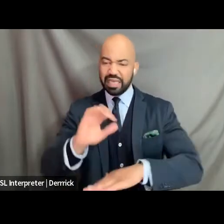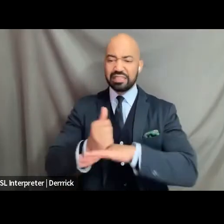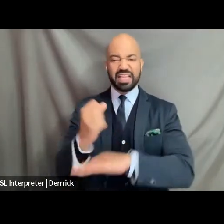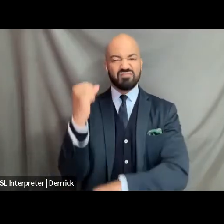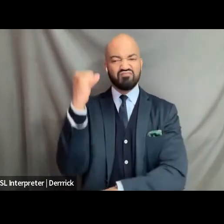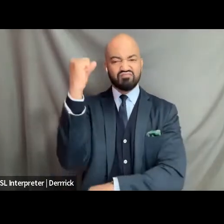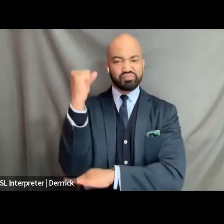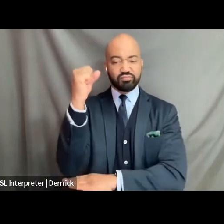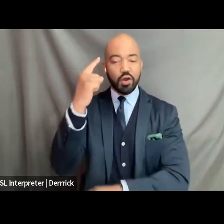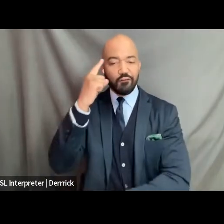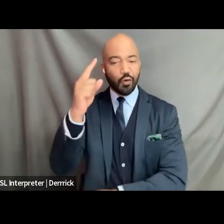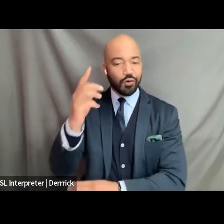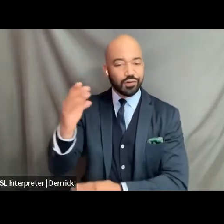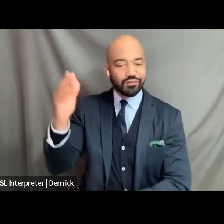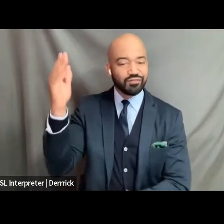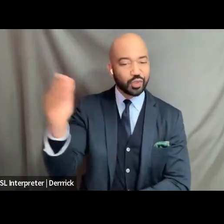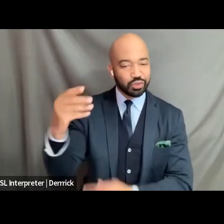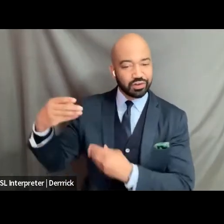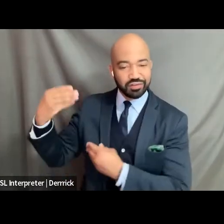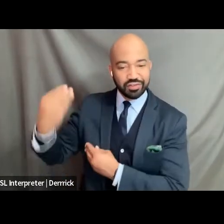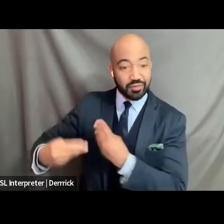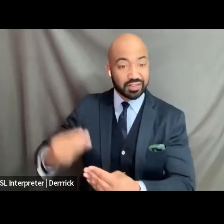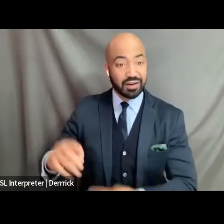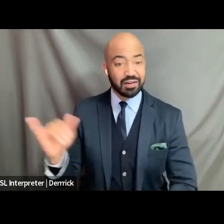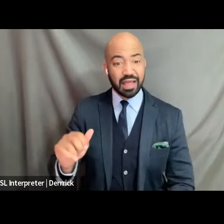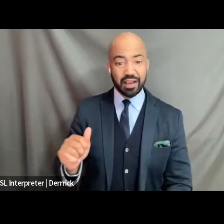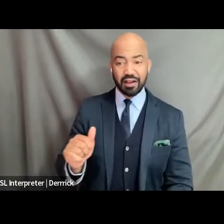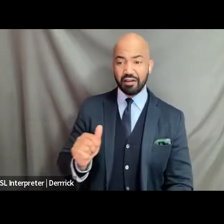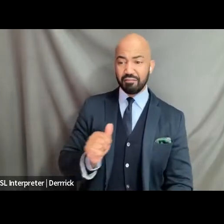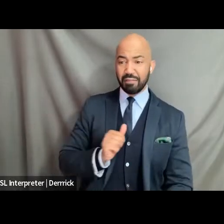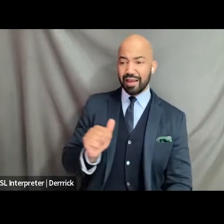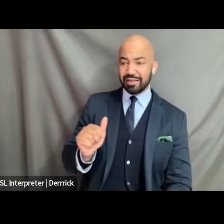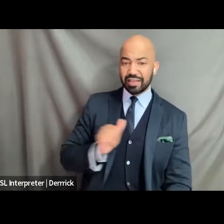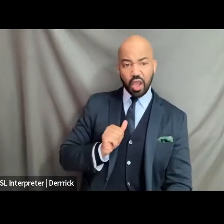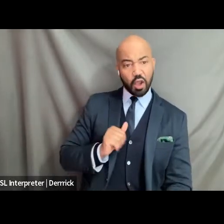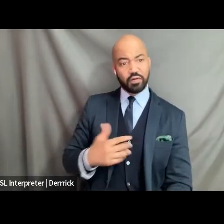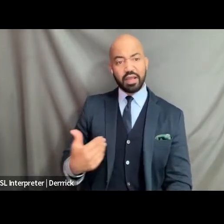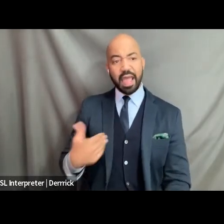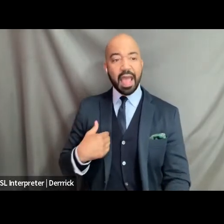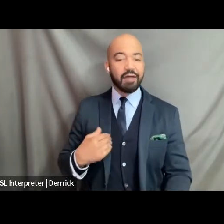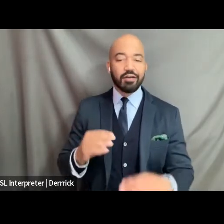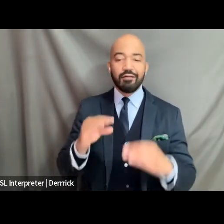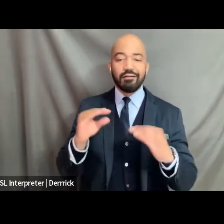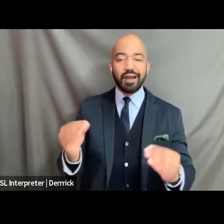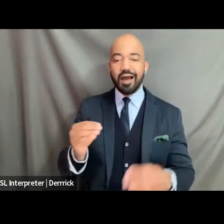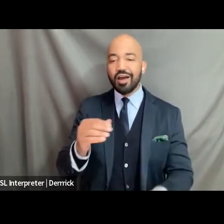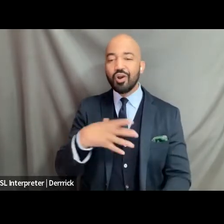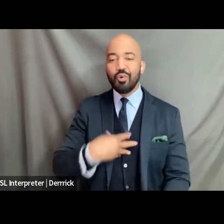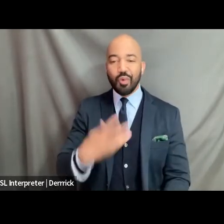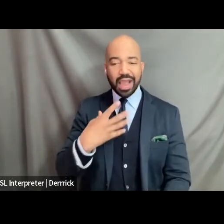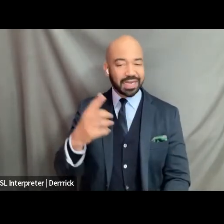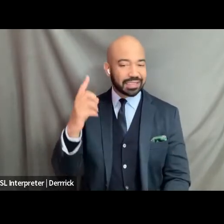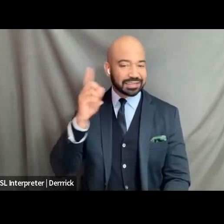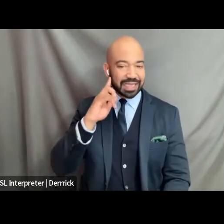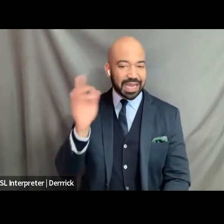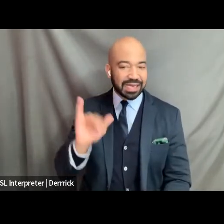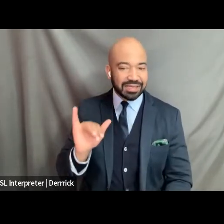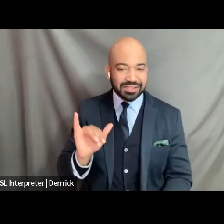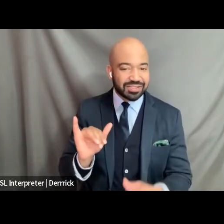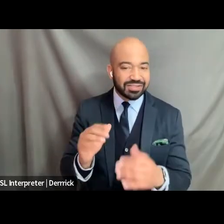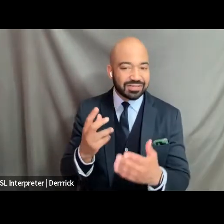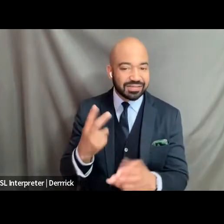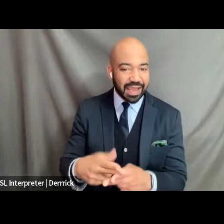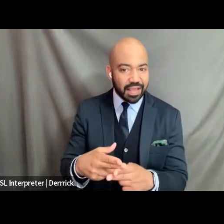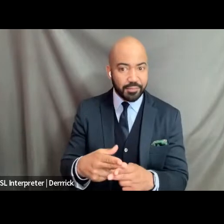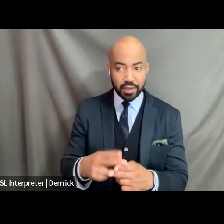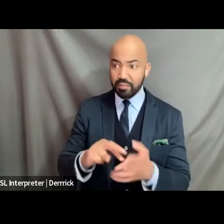to come it lets girls like me who also have other hard non-white sounding names to say hey we actually have permission